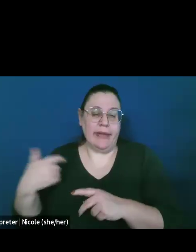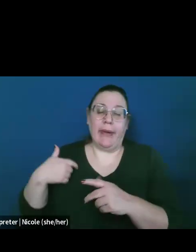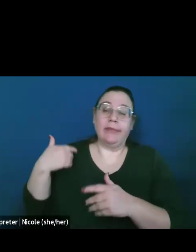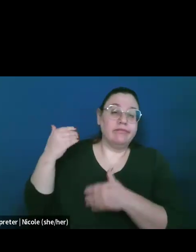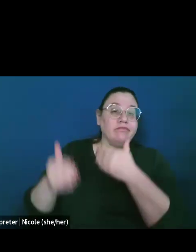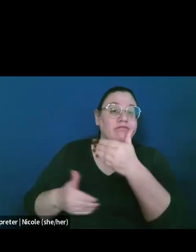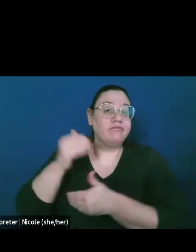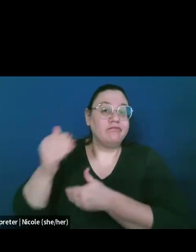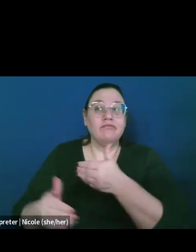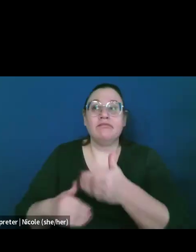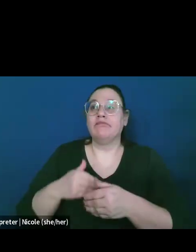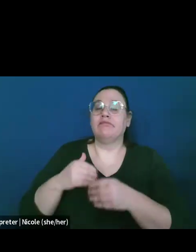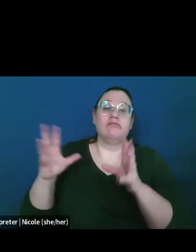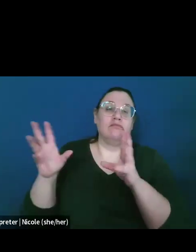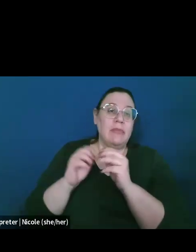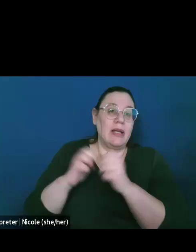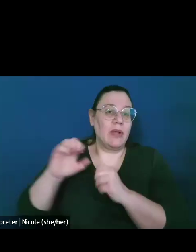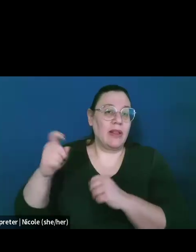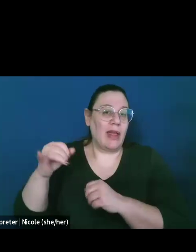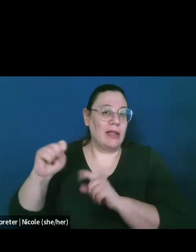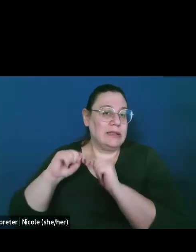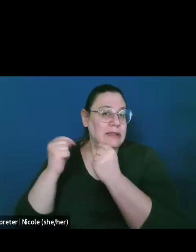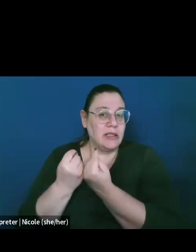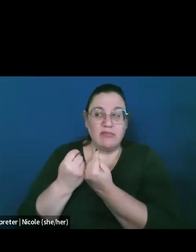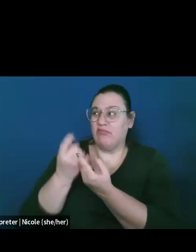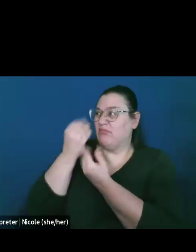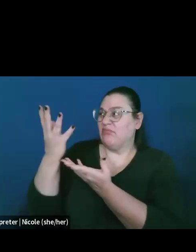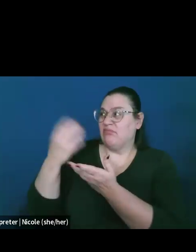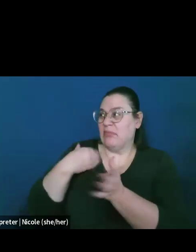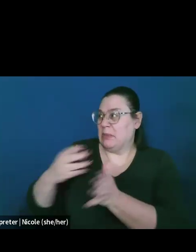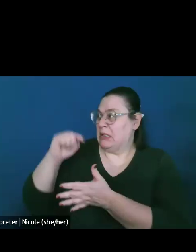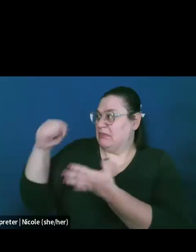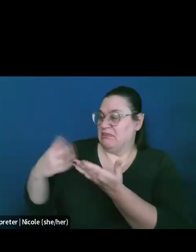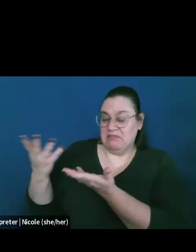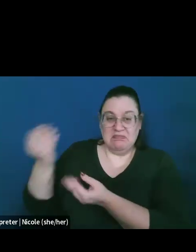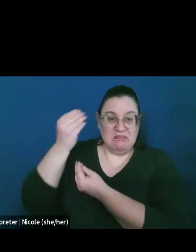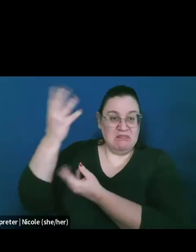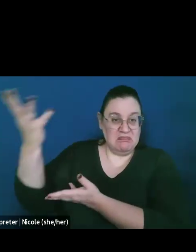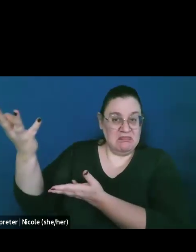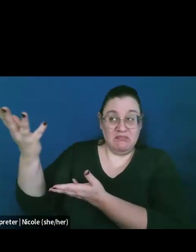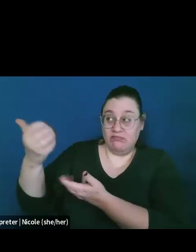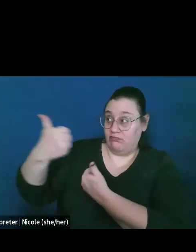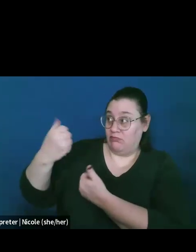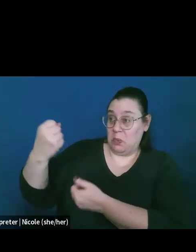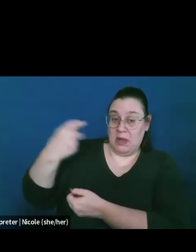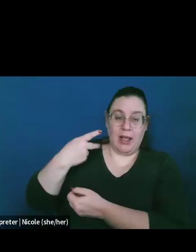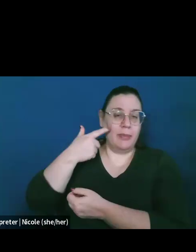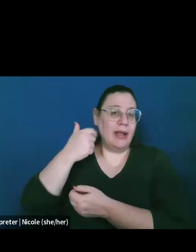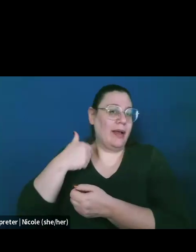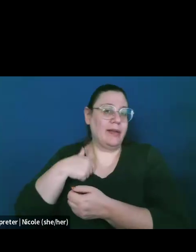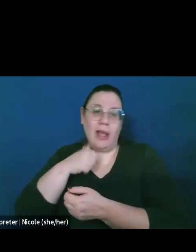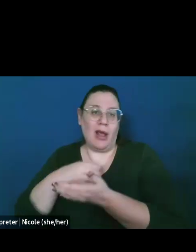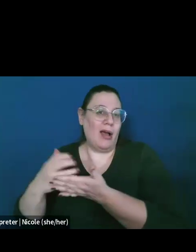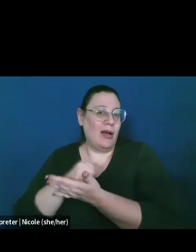of meeting with the ethics team and just letting them know what I was doing and kind of getting the all clear since I'm not making